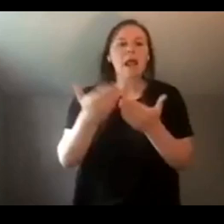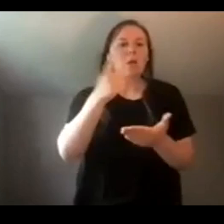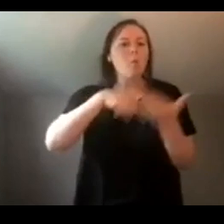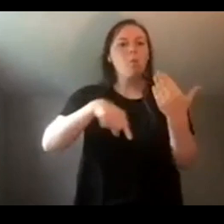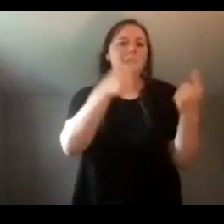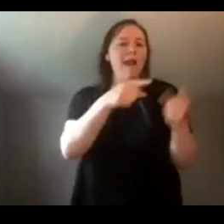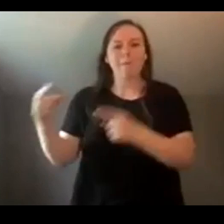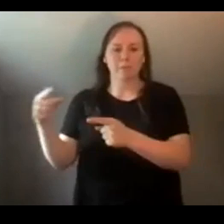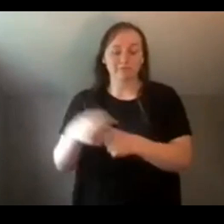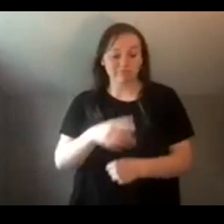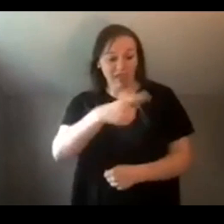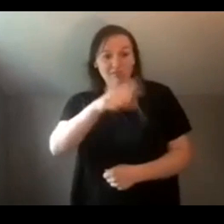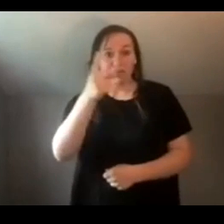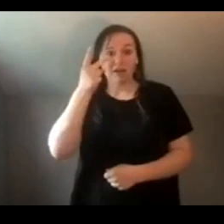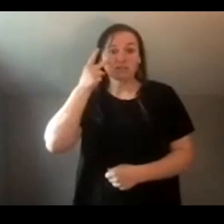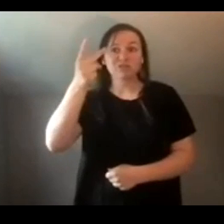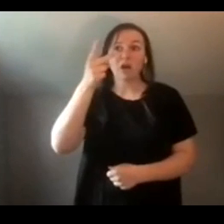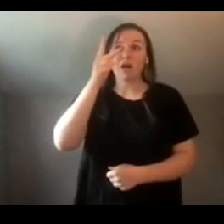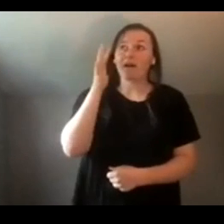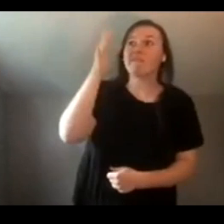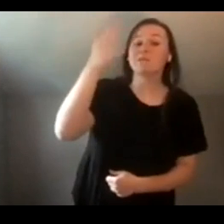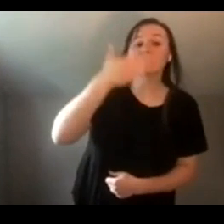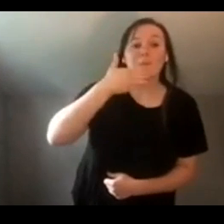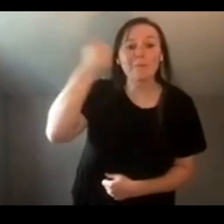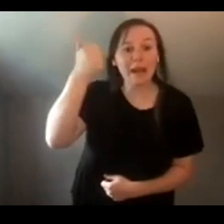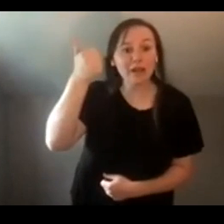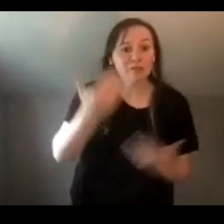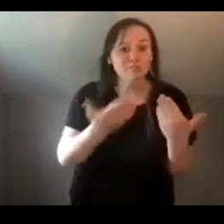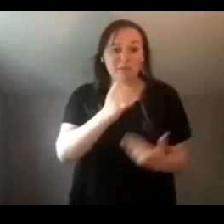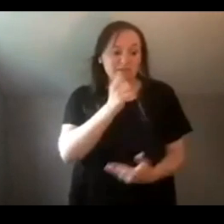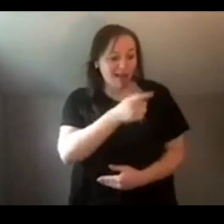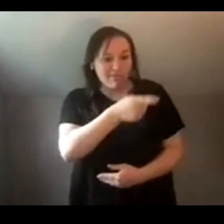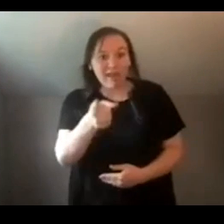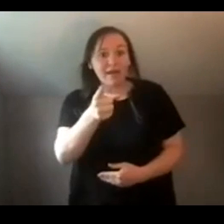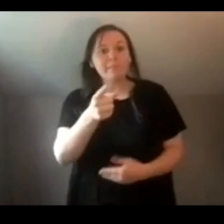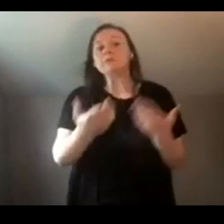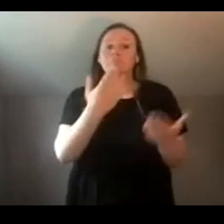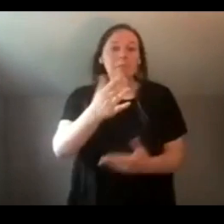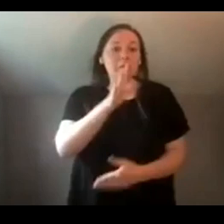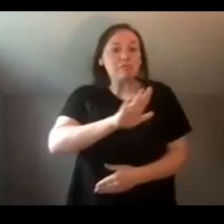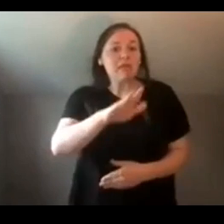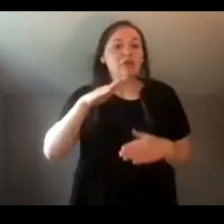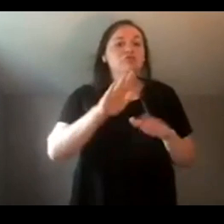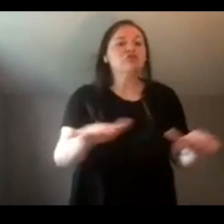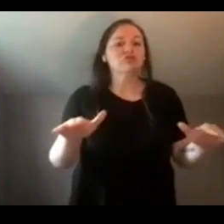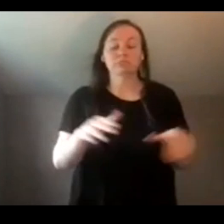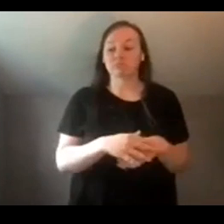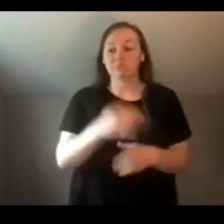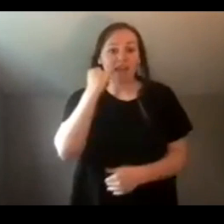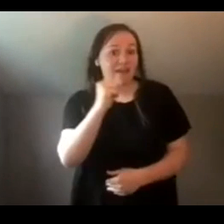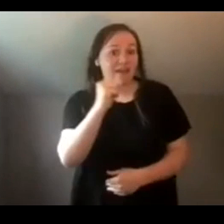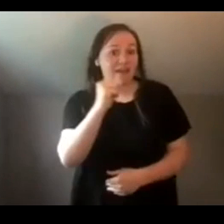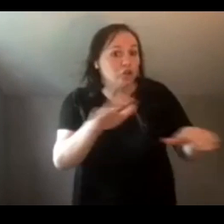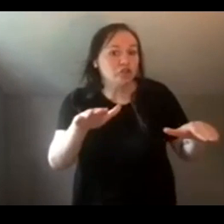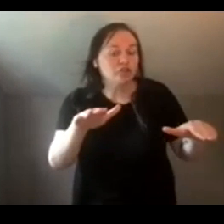a better future. If not them, then their children. If not their children, then their